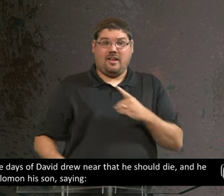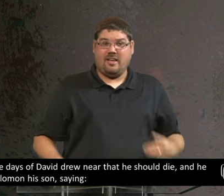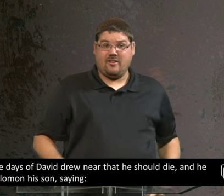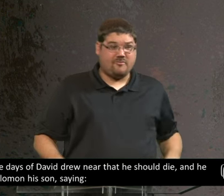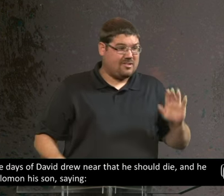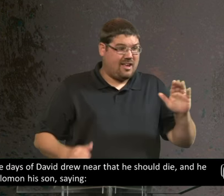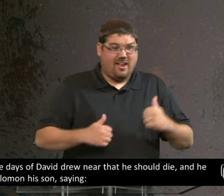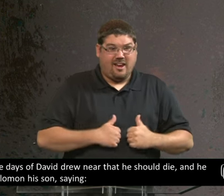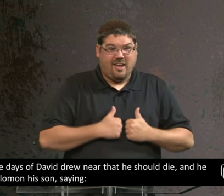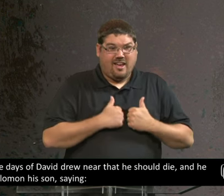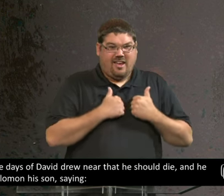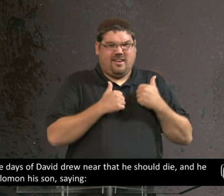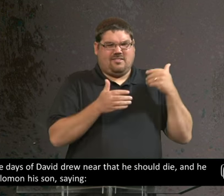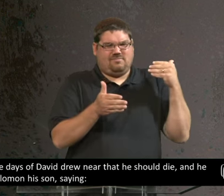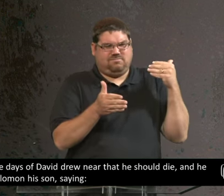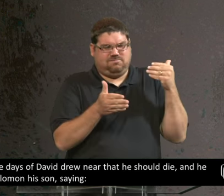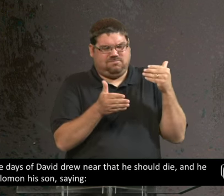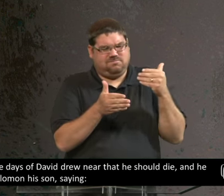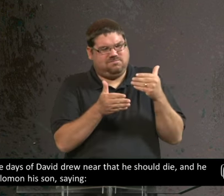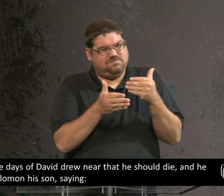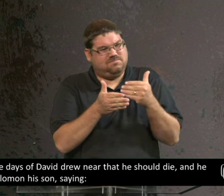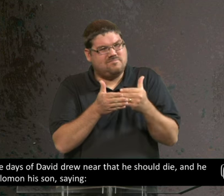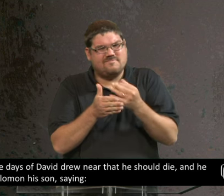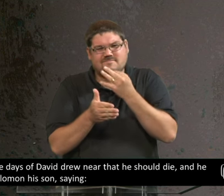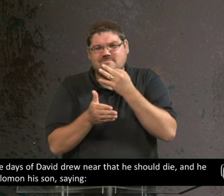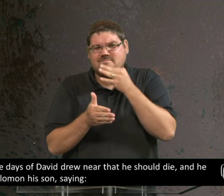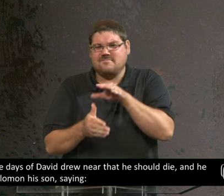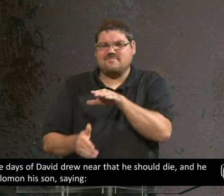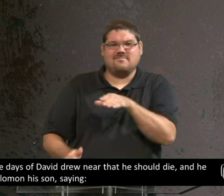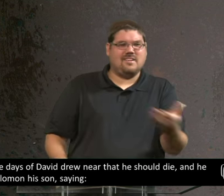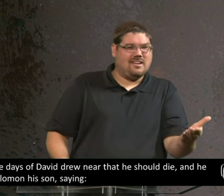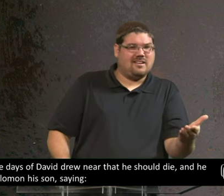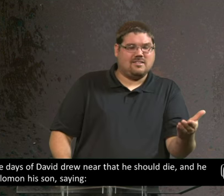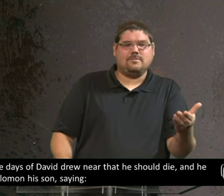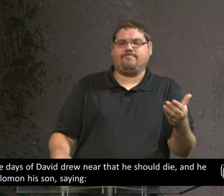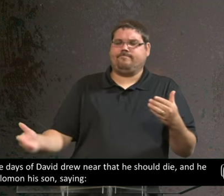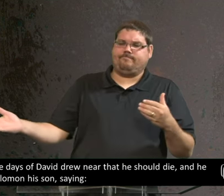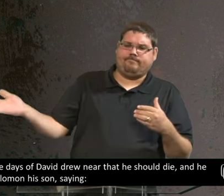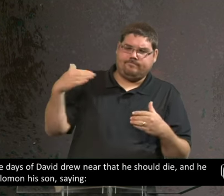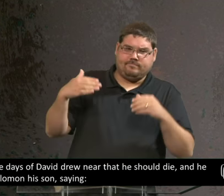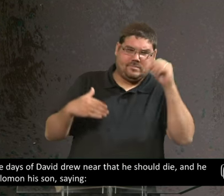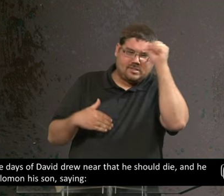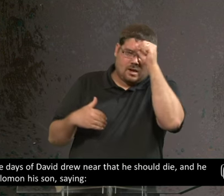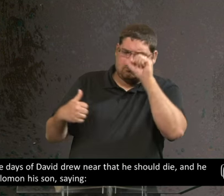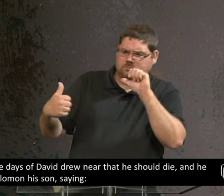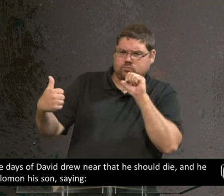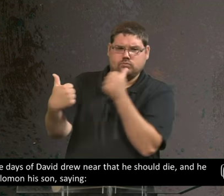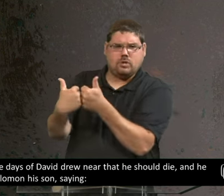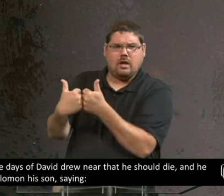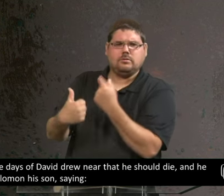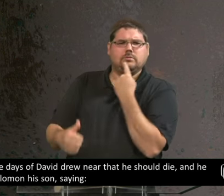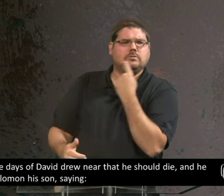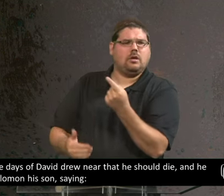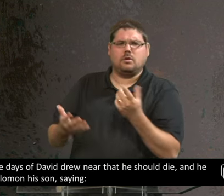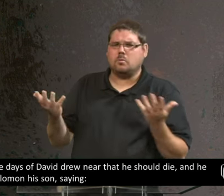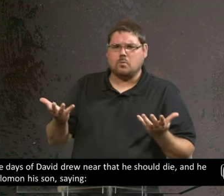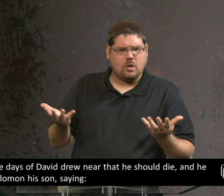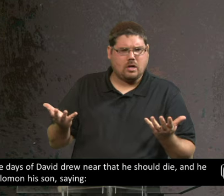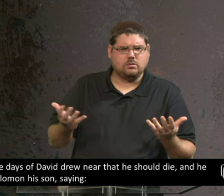Now the days of David drew near that he should die. And he charged his son